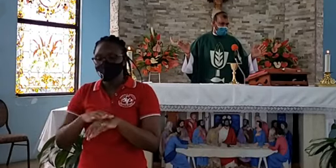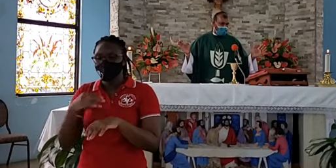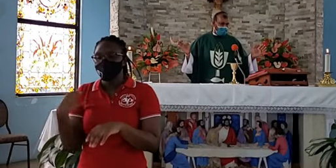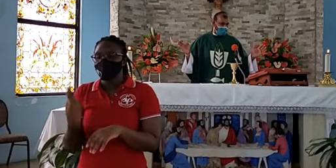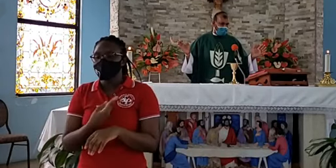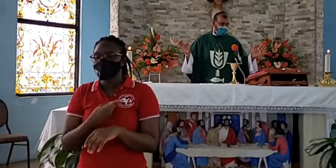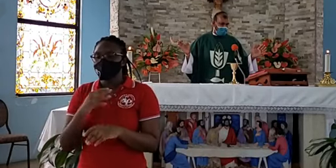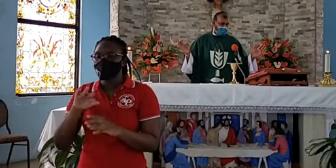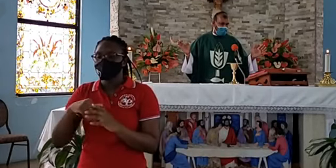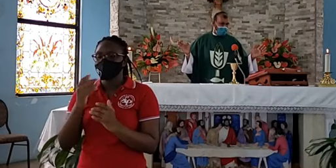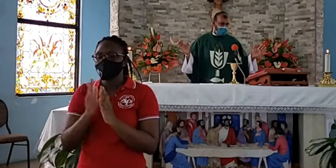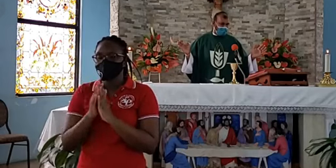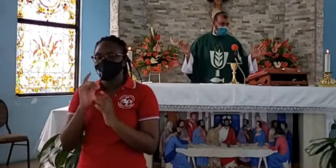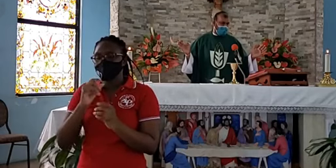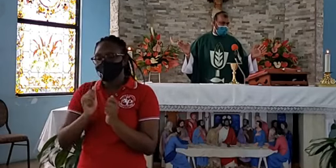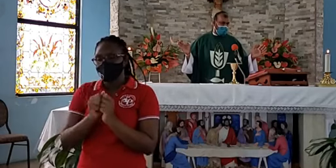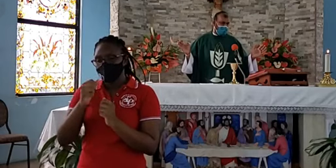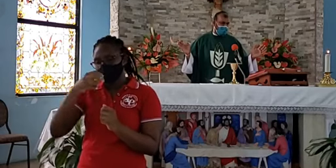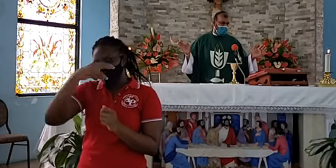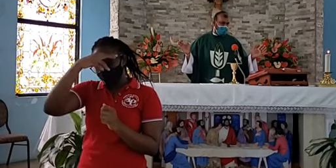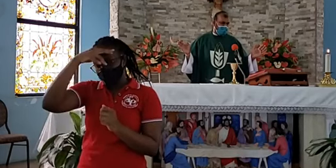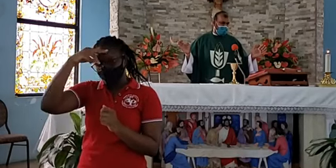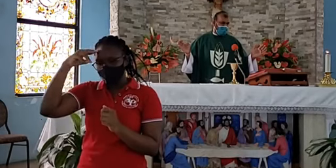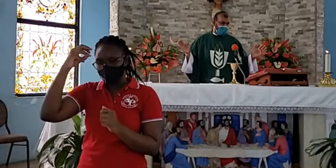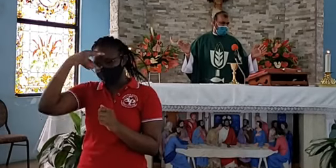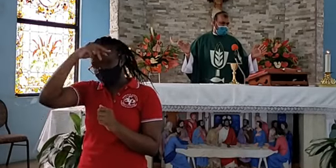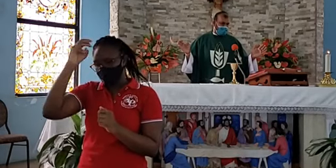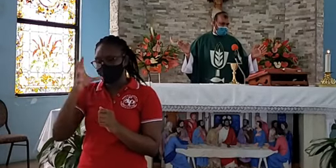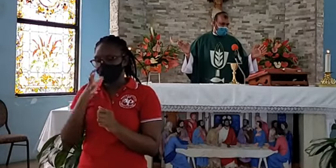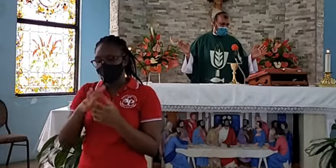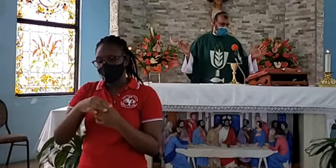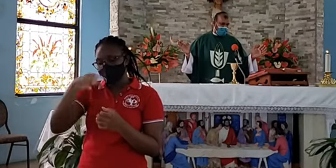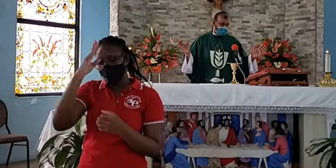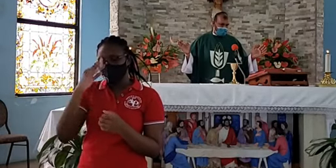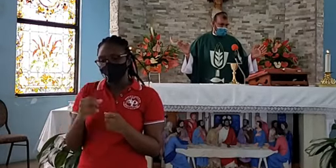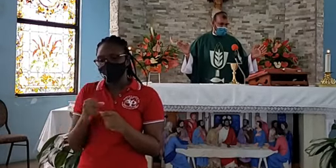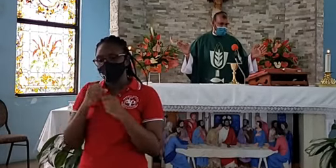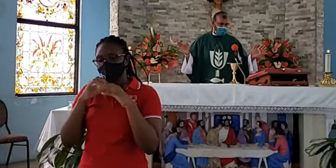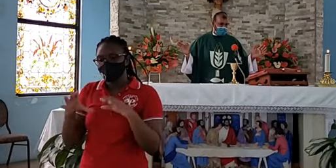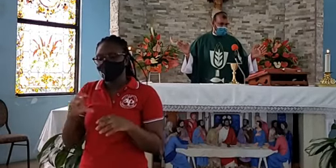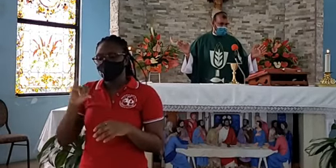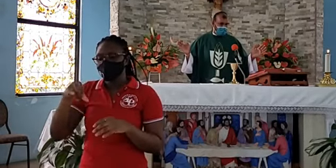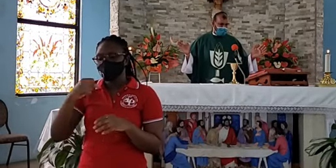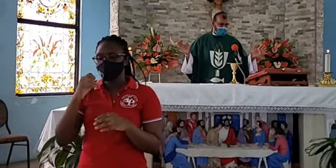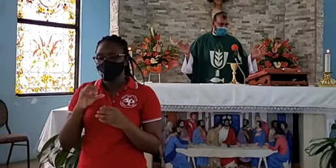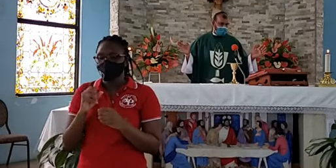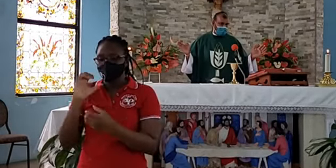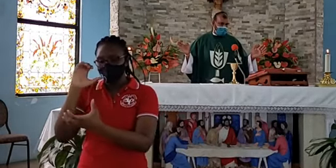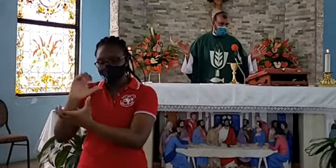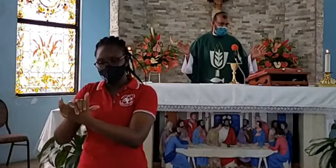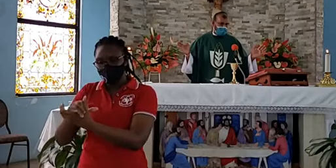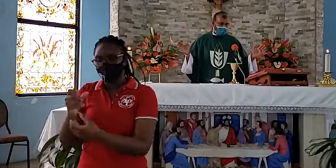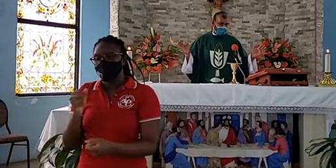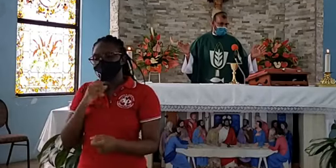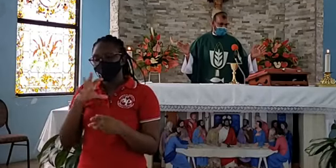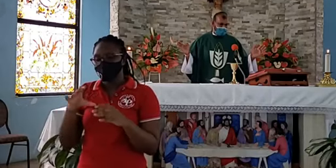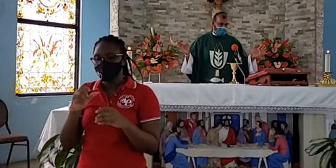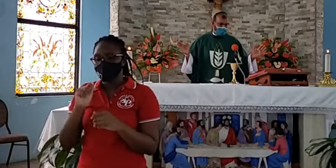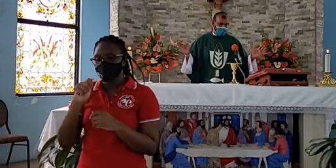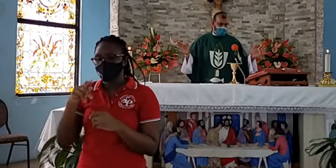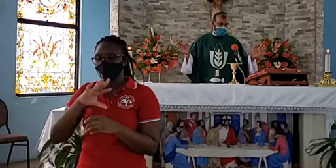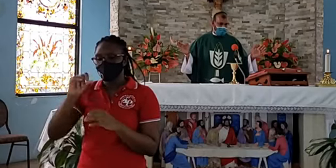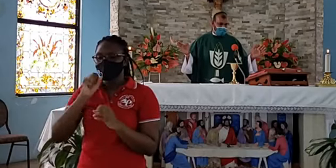the blessed Virgin Mary, Mother of God, the blessed Joseph, the spouse, the blessed Apostle, and